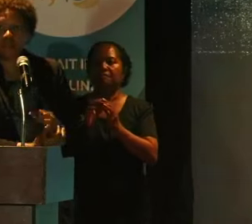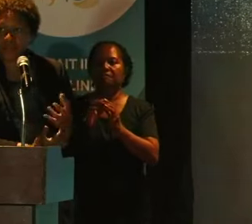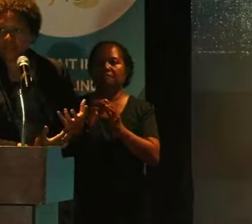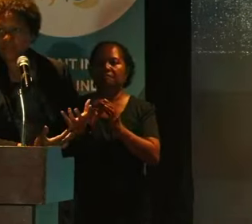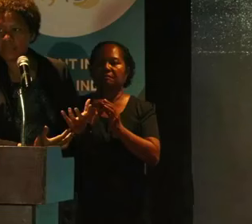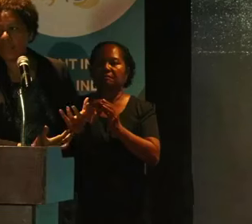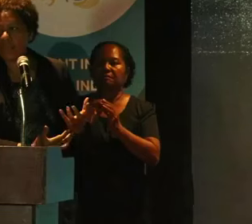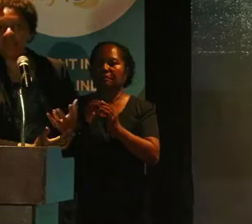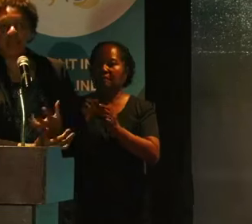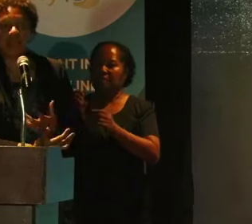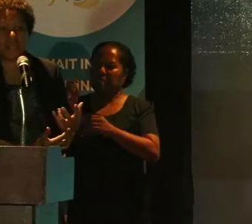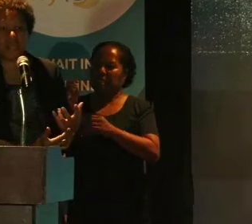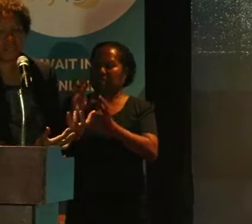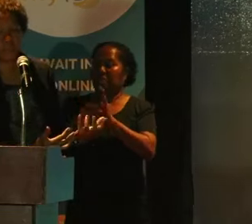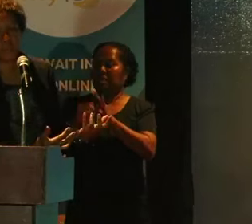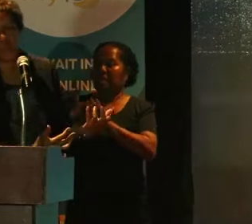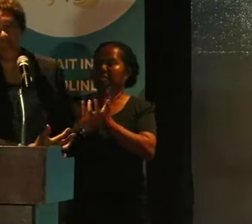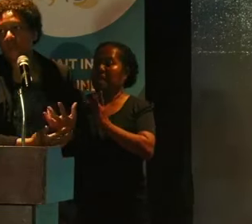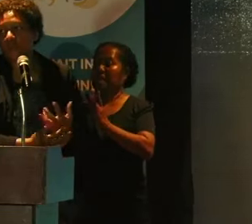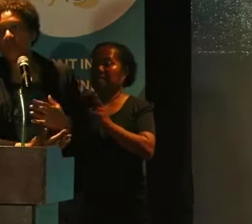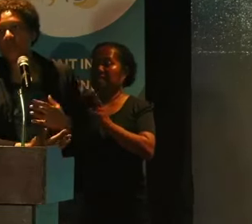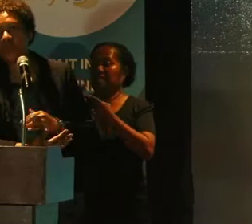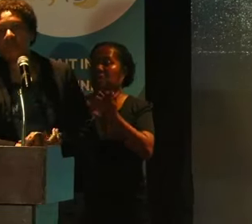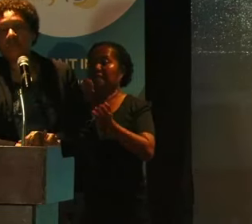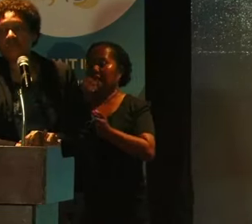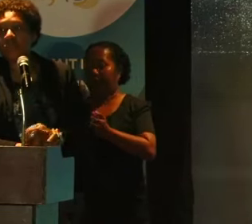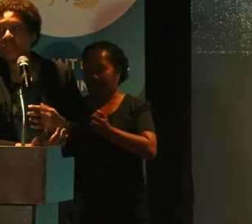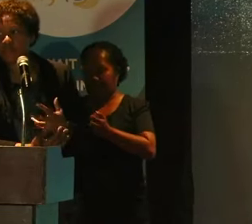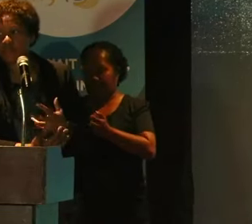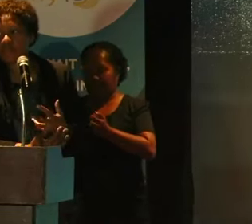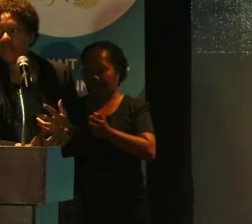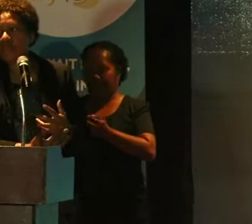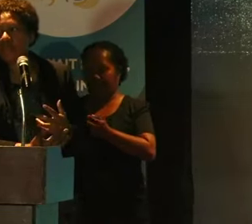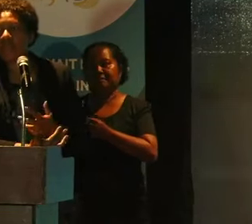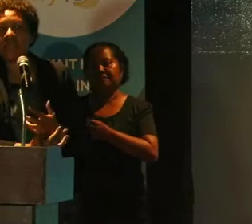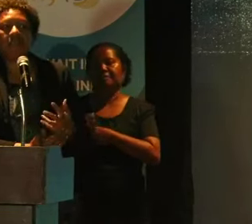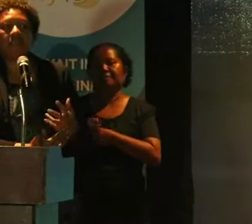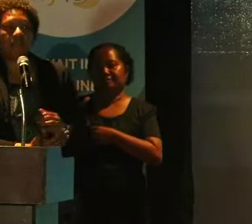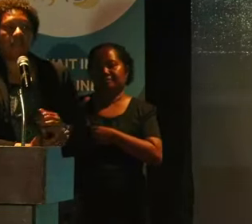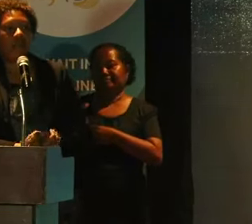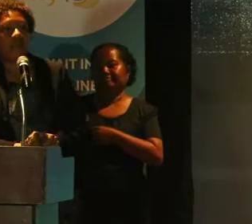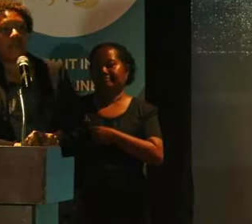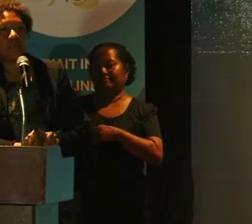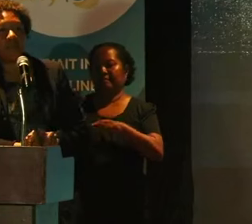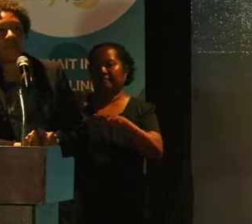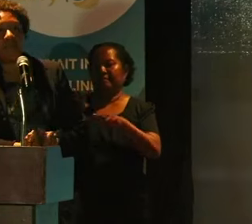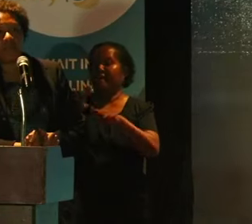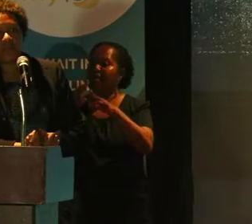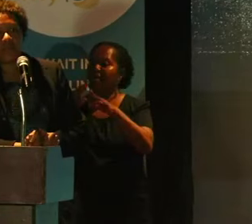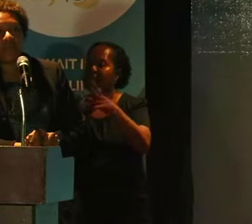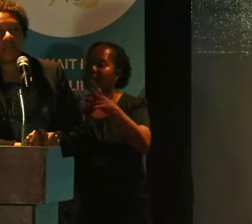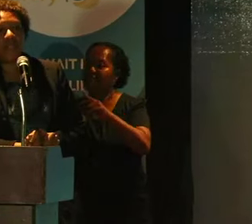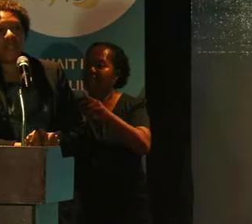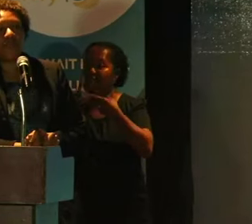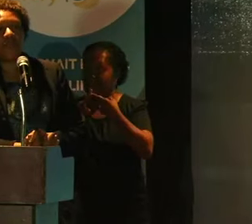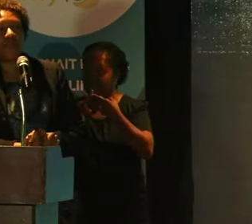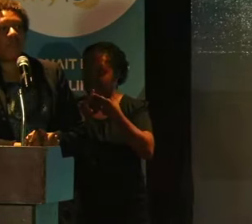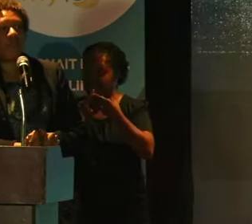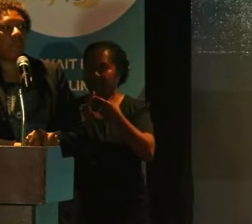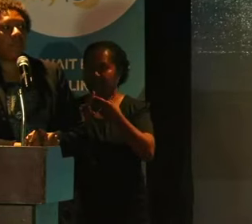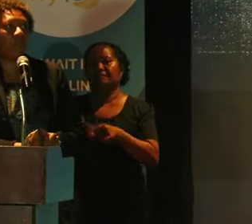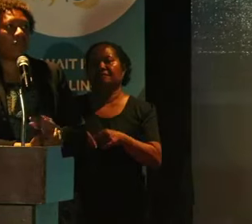a fake license. And that's something that we're working on to reduce the instance of fake licenses. Compliance has always been an issue